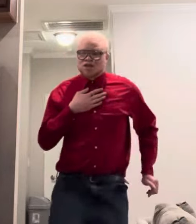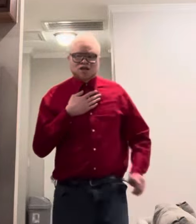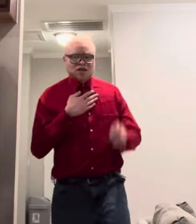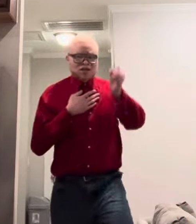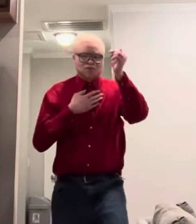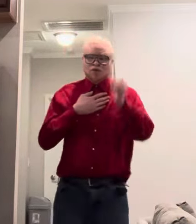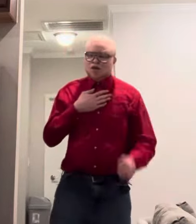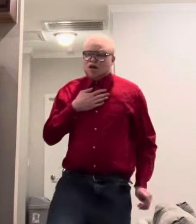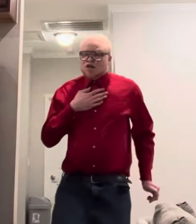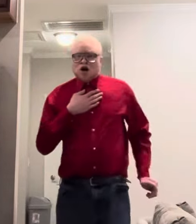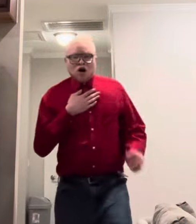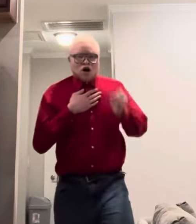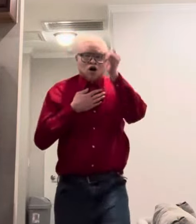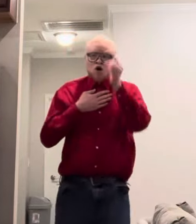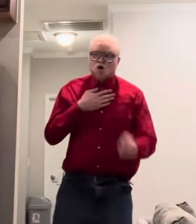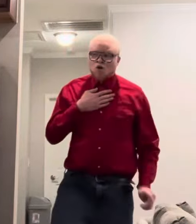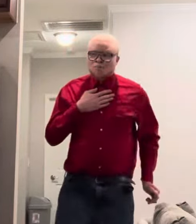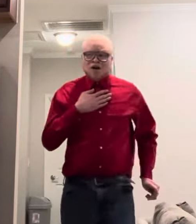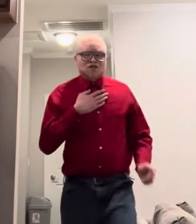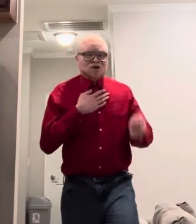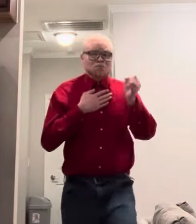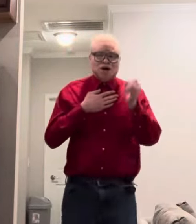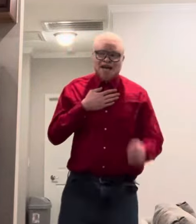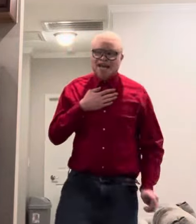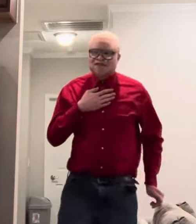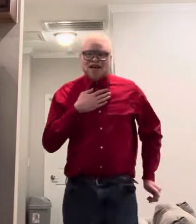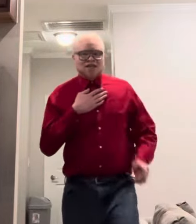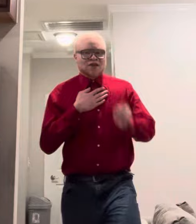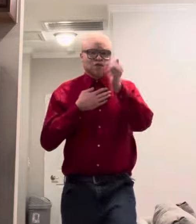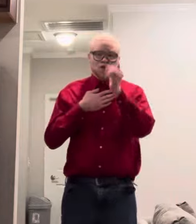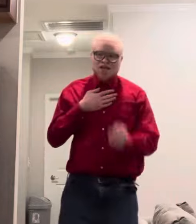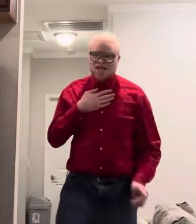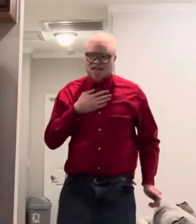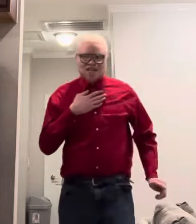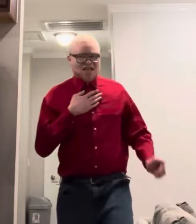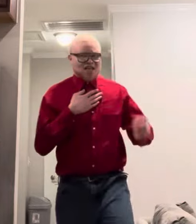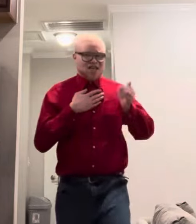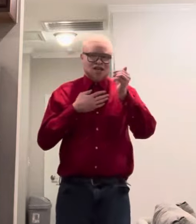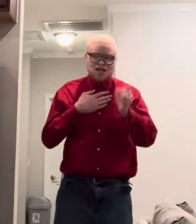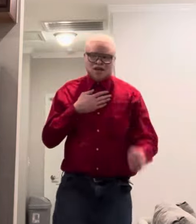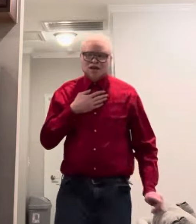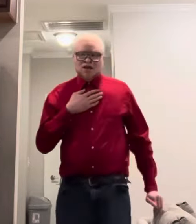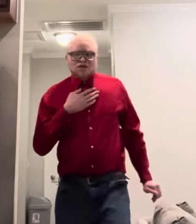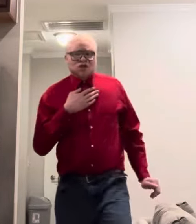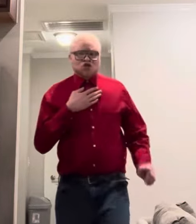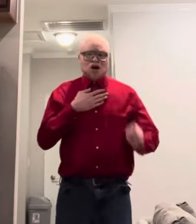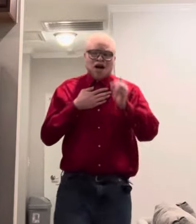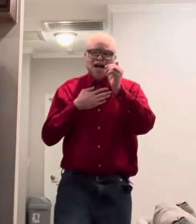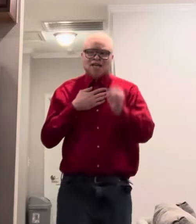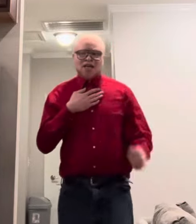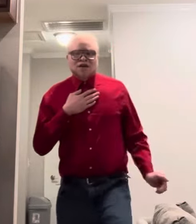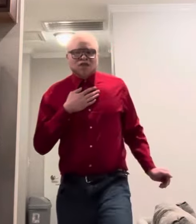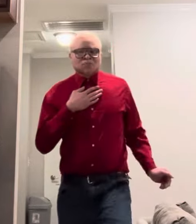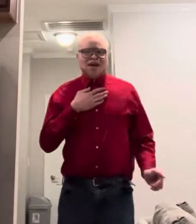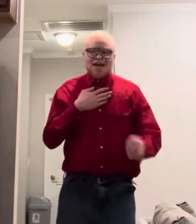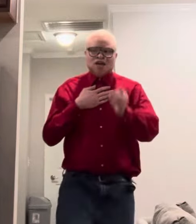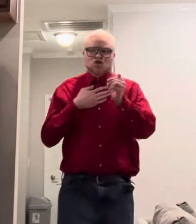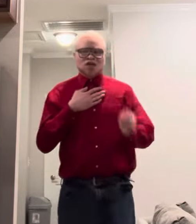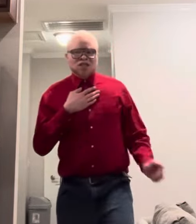the home of the brave and the free, the shrine of each patriotic